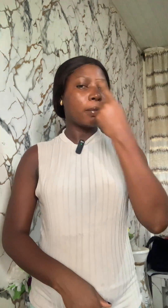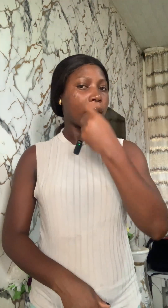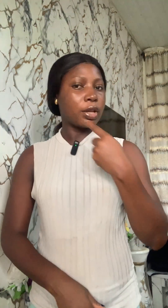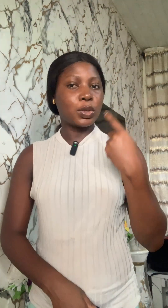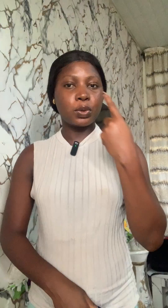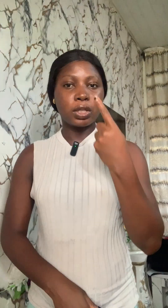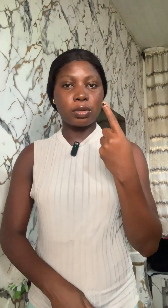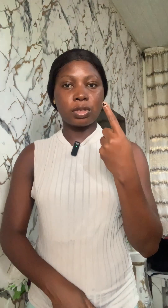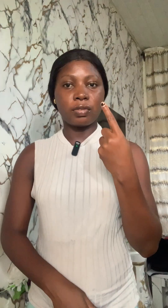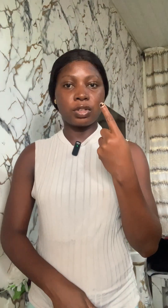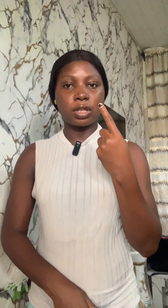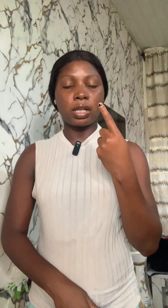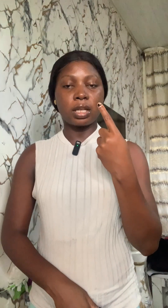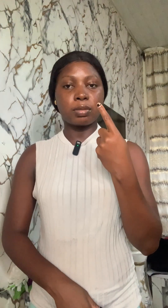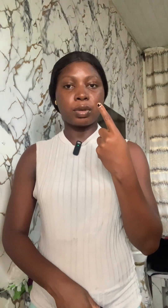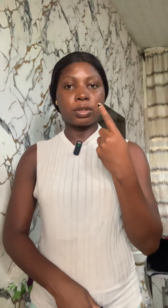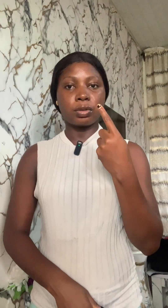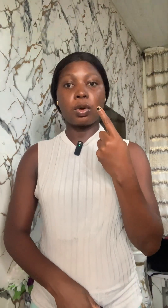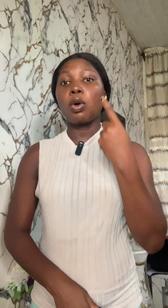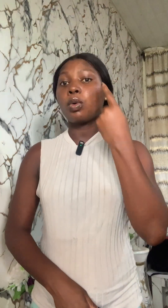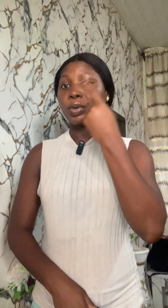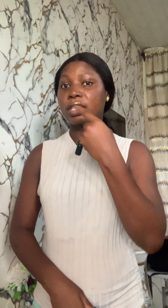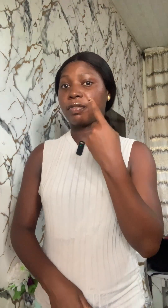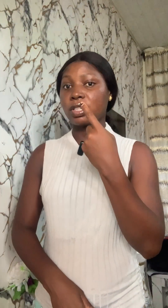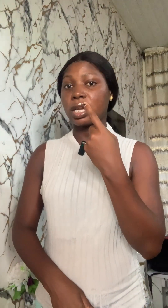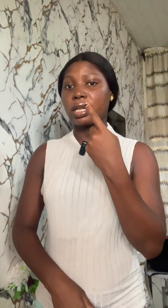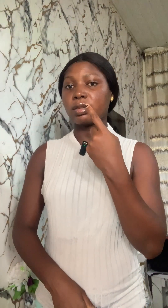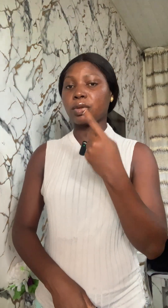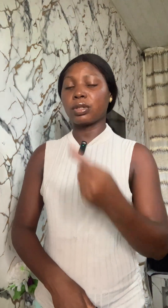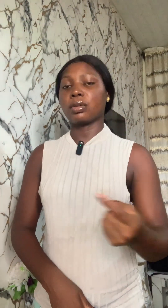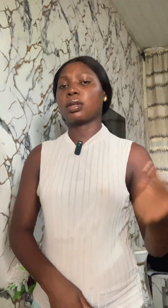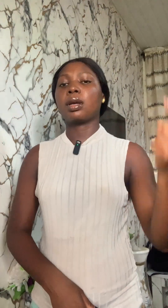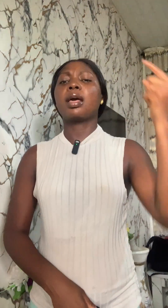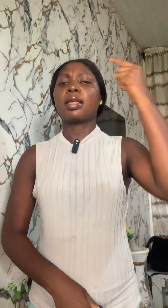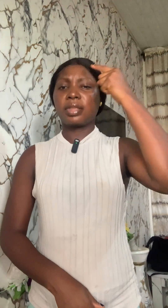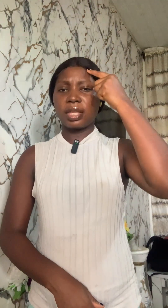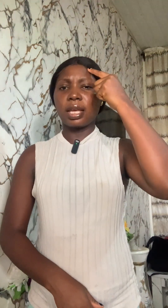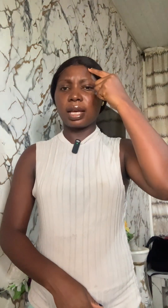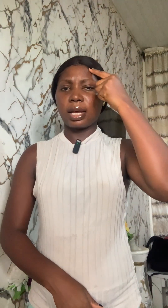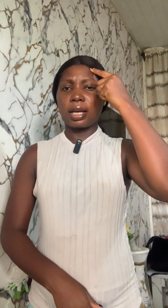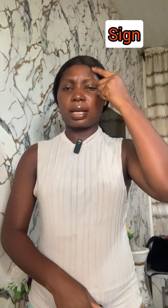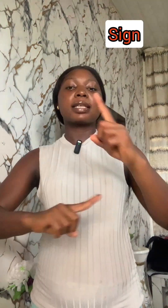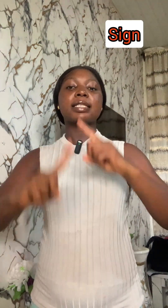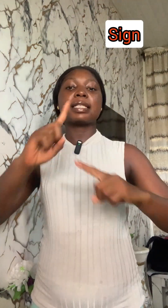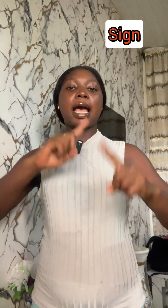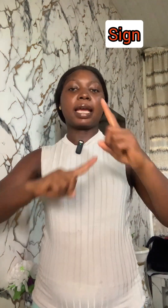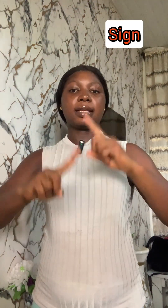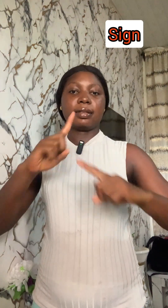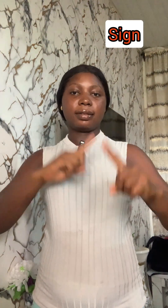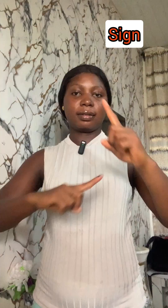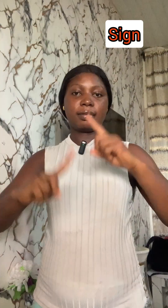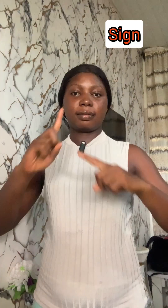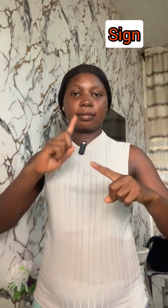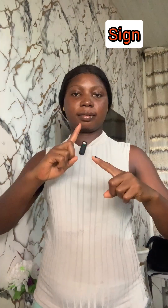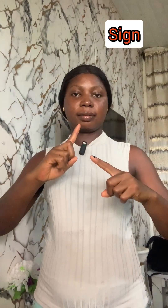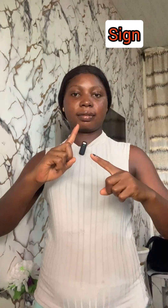Remember, you do this with your facial expression or with a facial expression. Think. Sign.